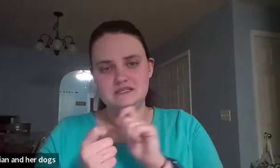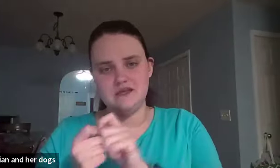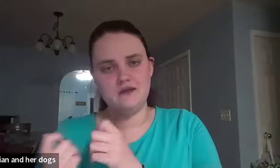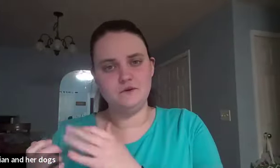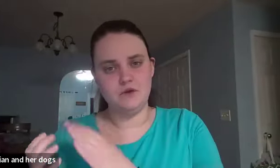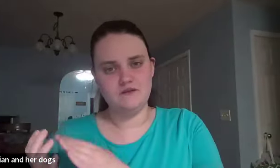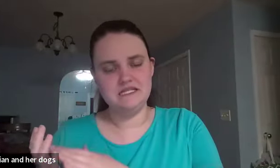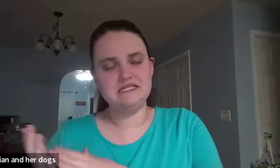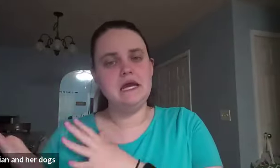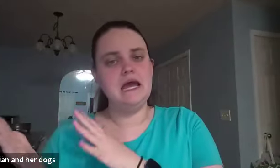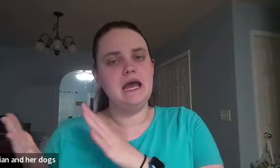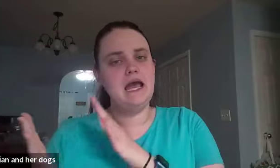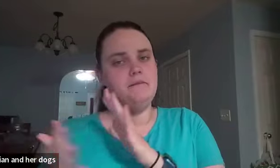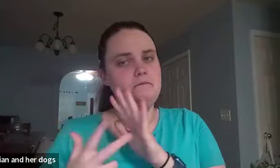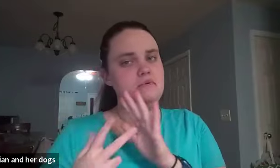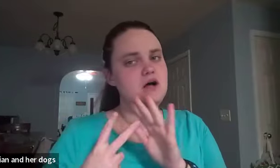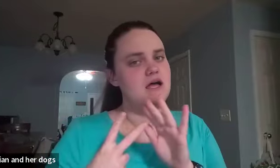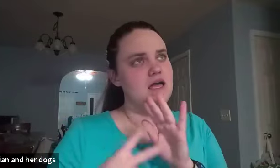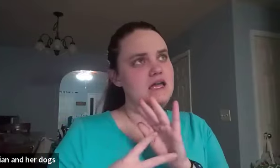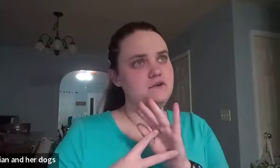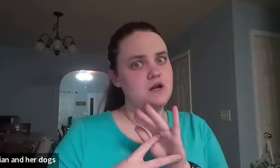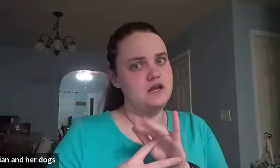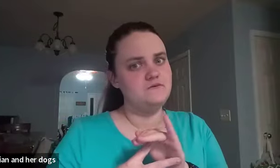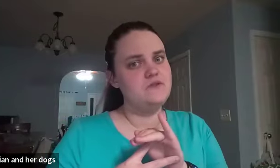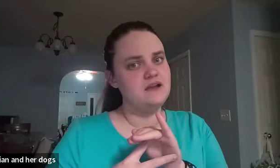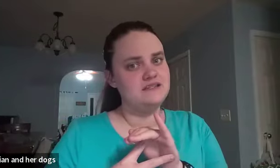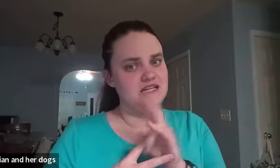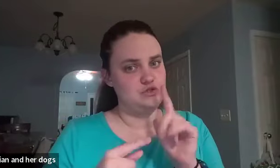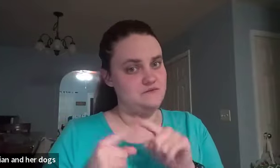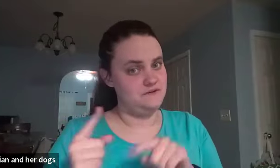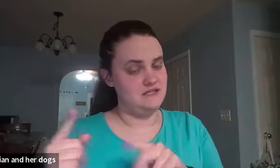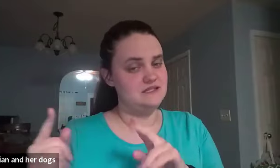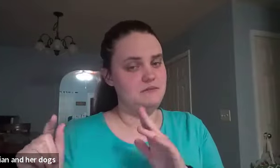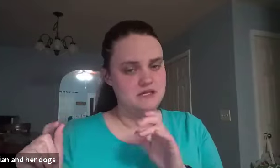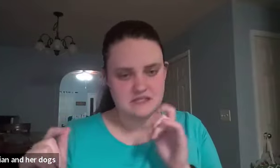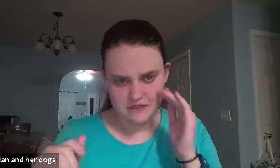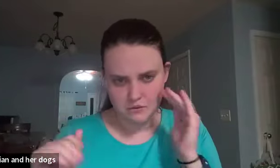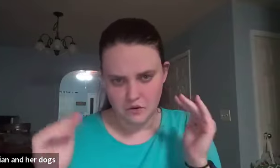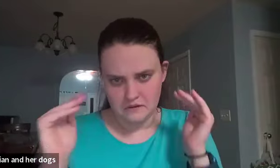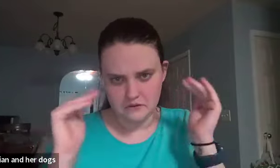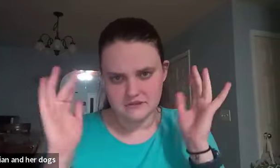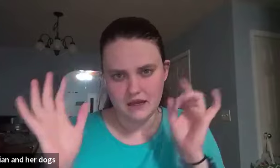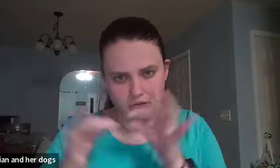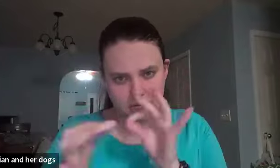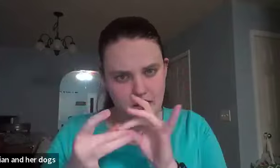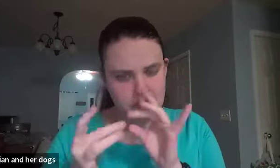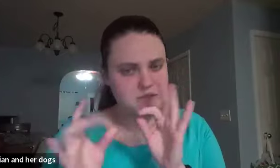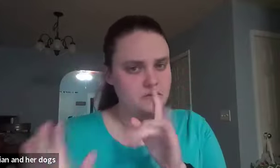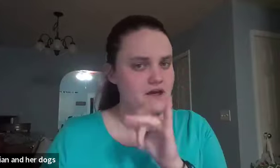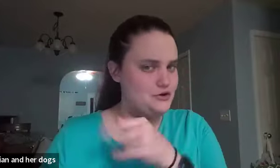this sign for breakfast, but if you're not careful, that can say 2 different things. And because I think we're all adults, I'll explain what the